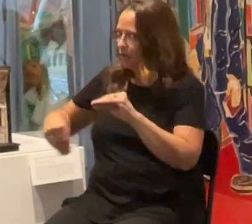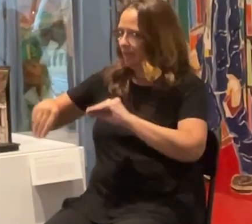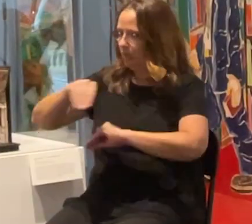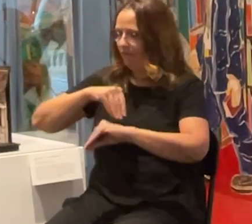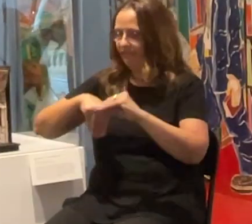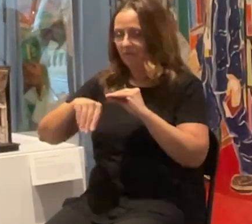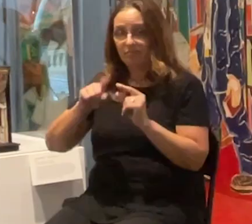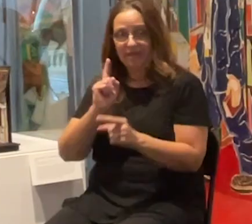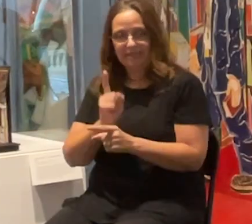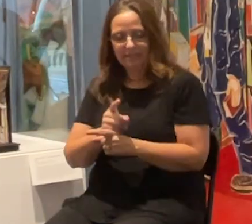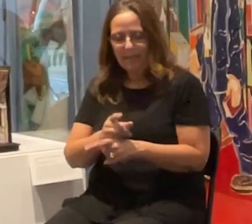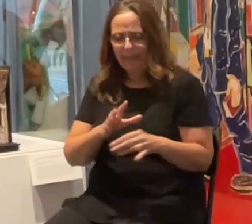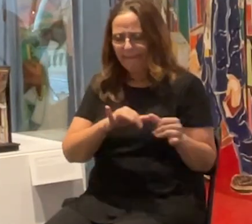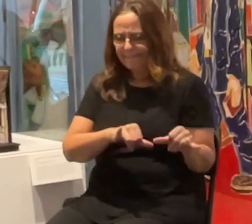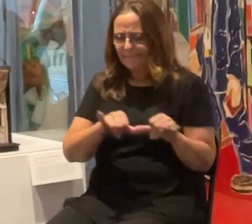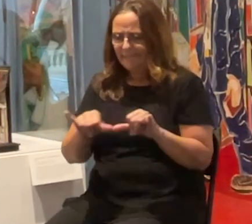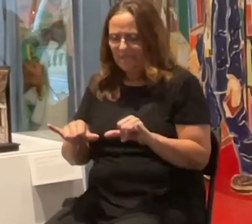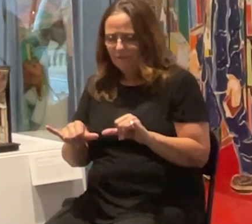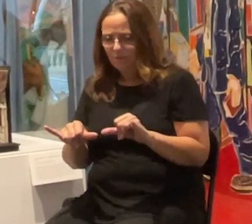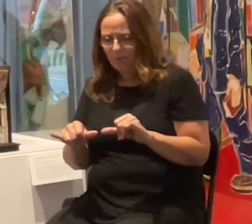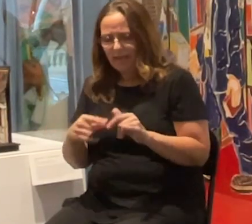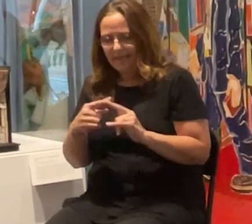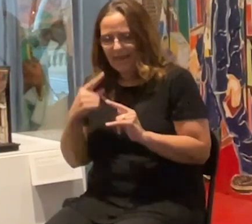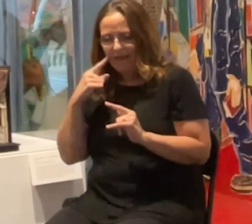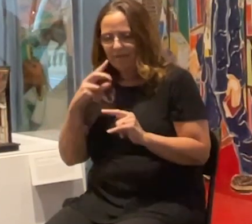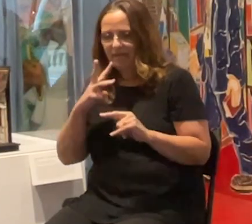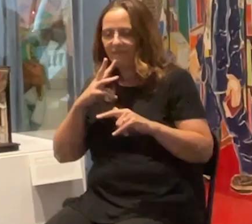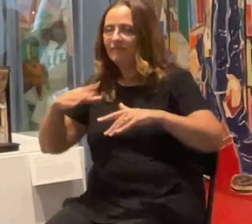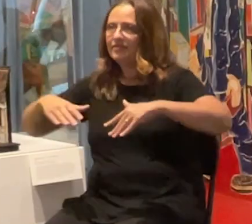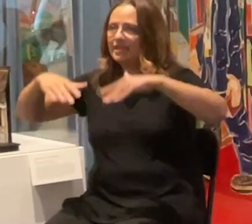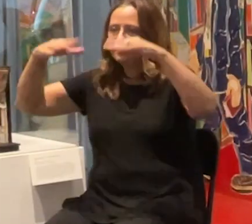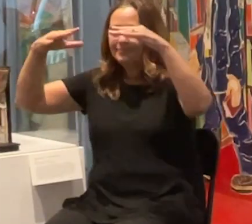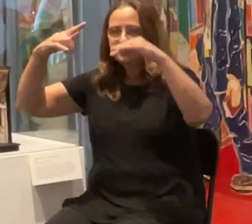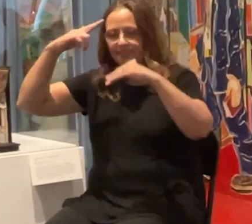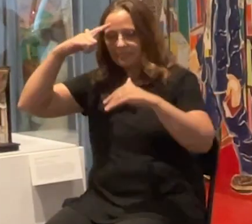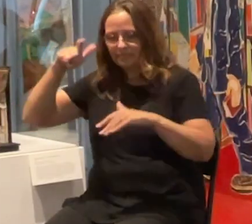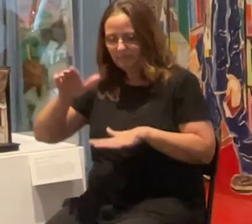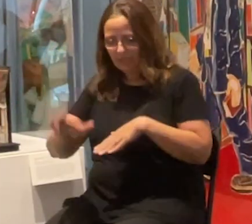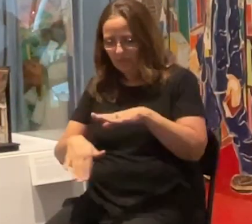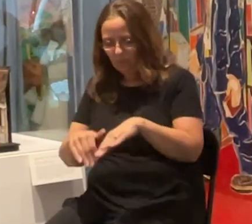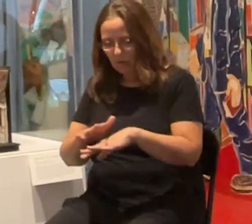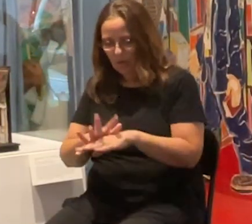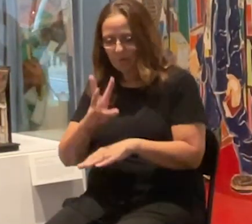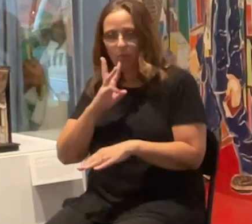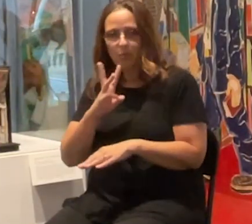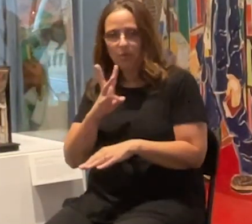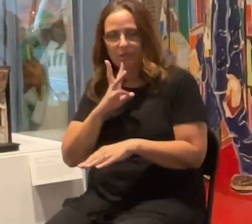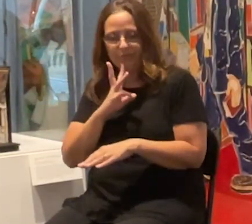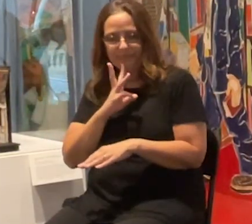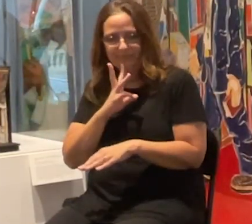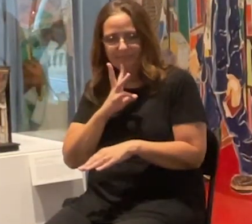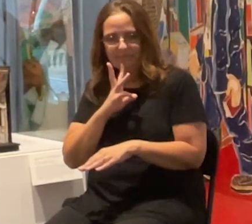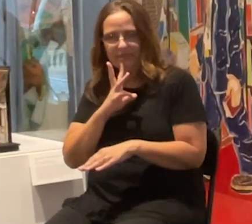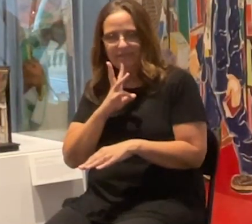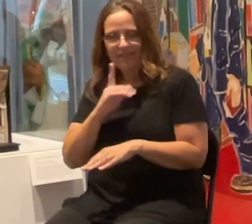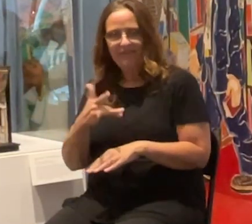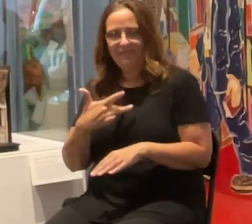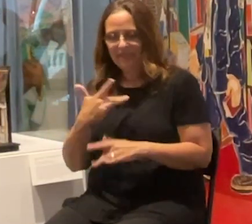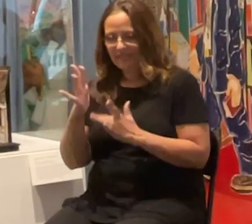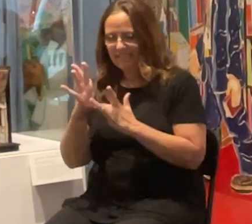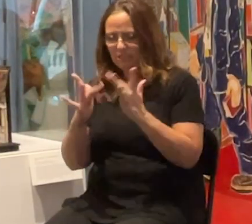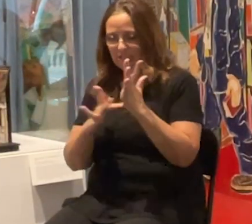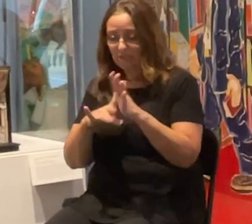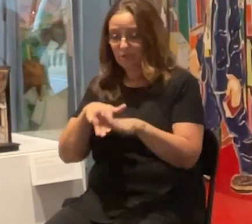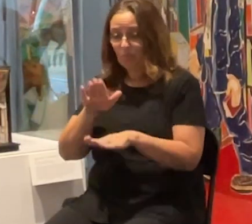the flood, I was like, how do I get people into the space? If they walk on the water, then it has some sort of Jesus metaphor. I don't want